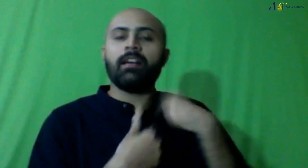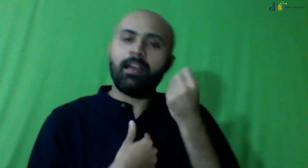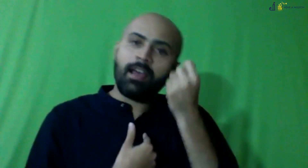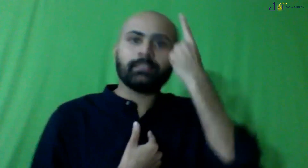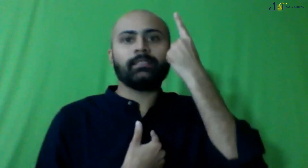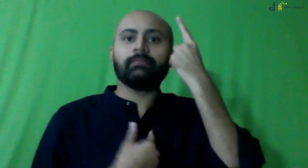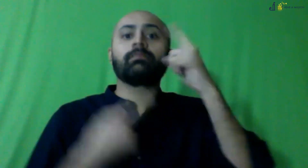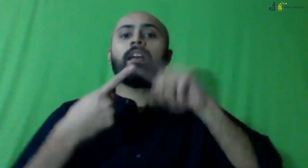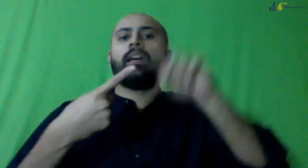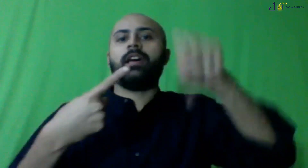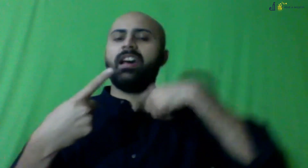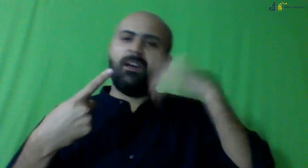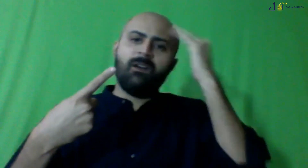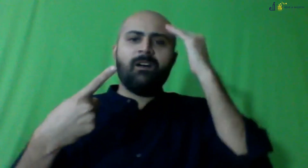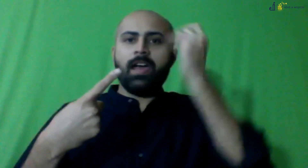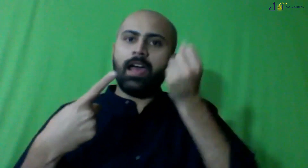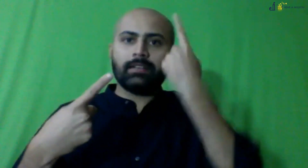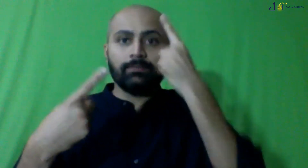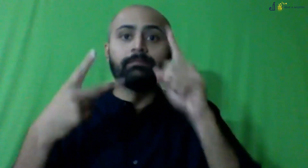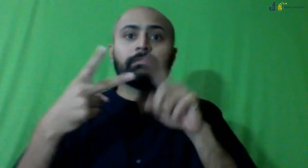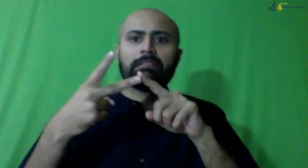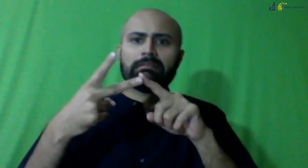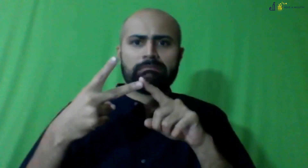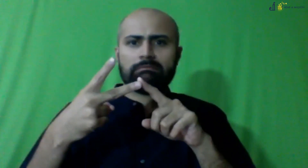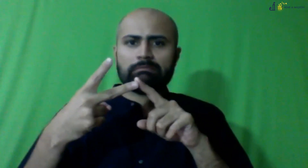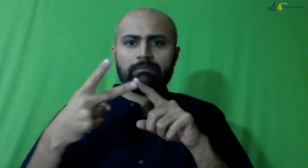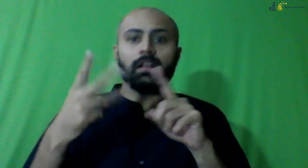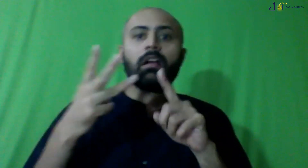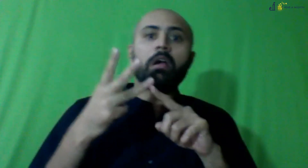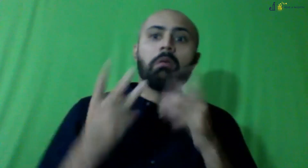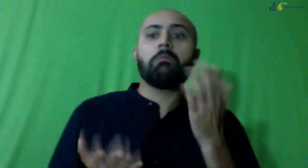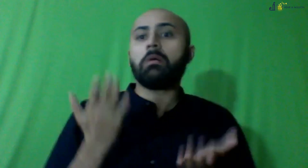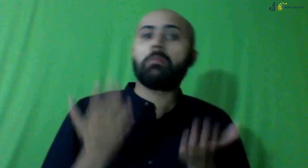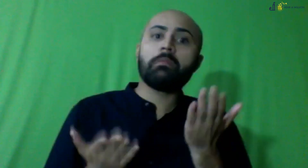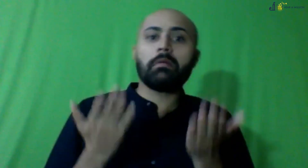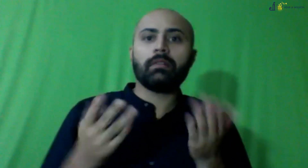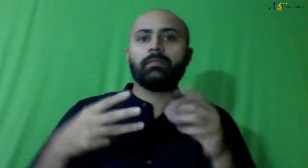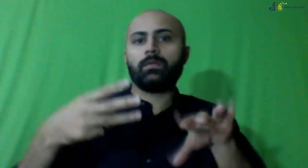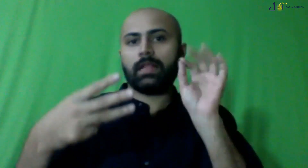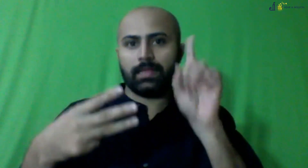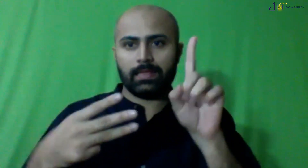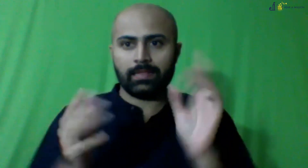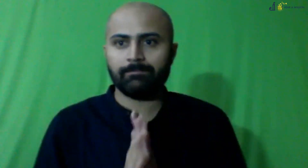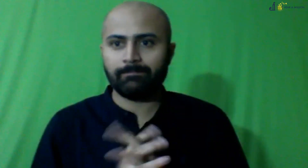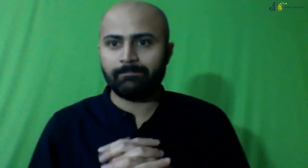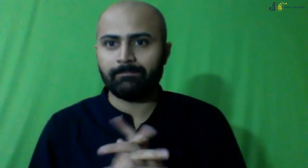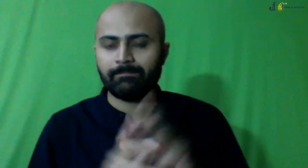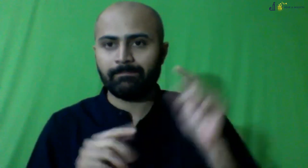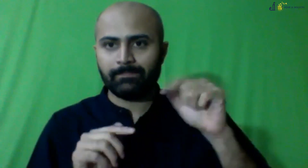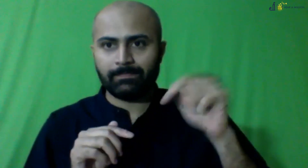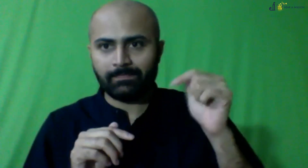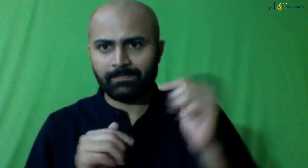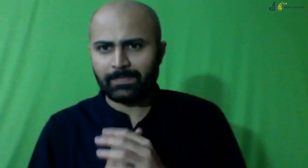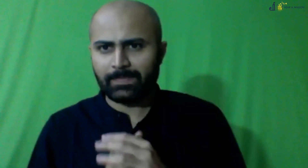wheelchair deaf there, how we can give them accessibility, and I'm aware about it. Okay, second thing, third thing, second